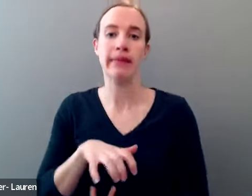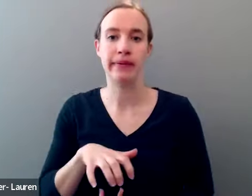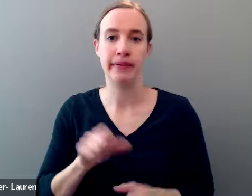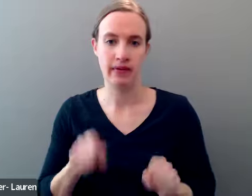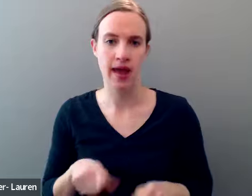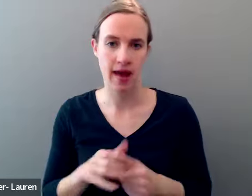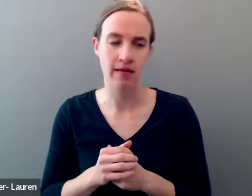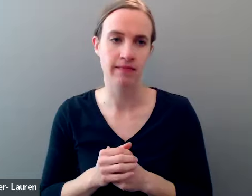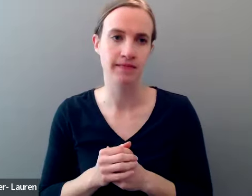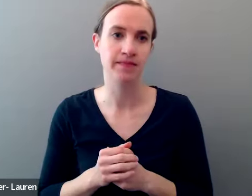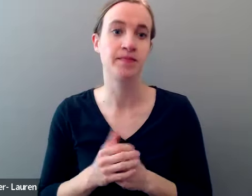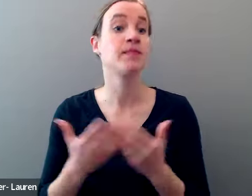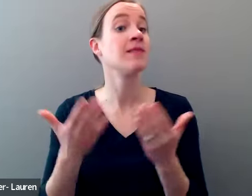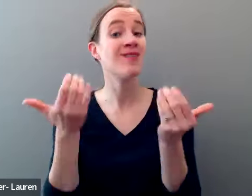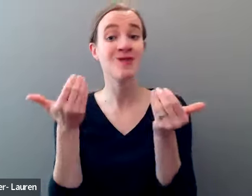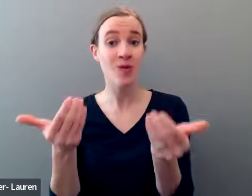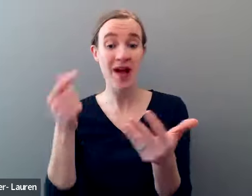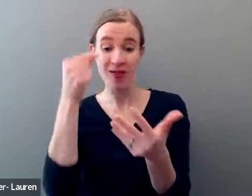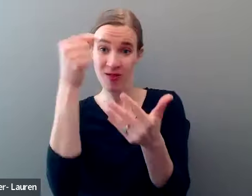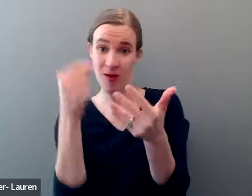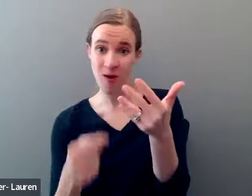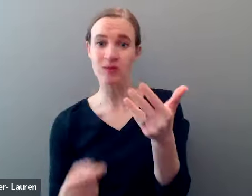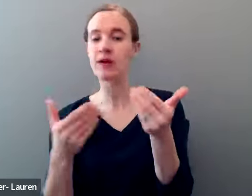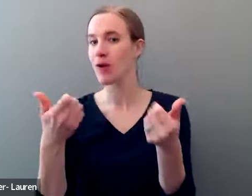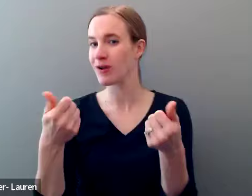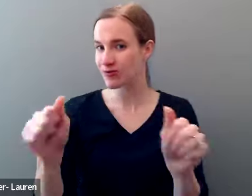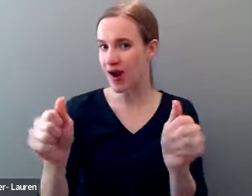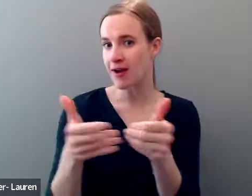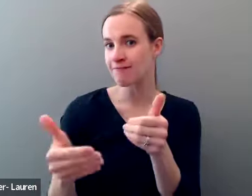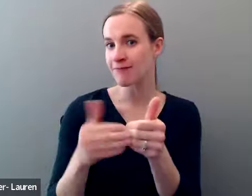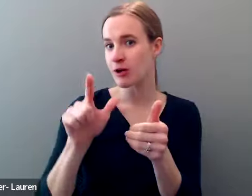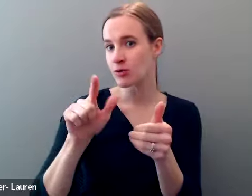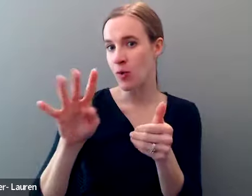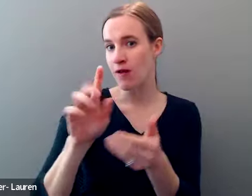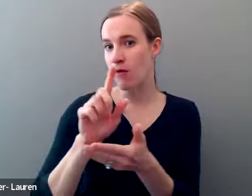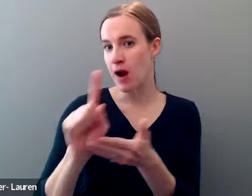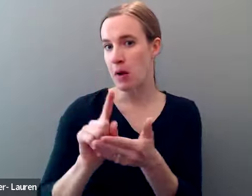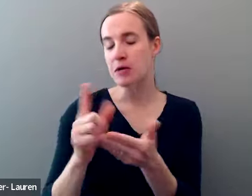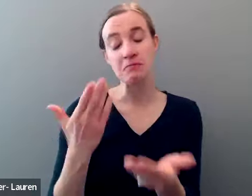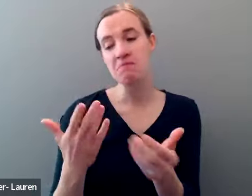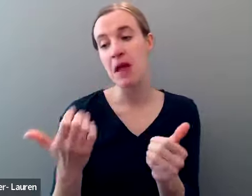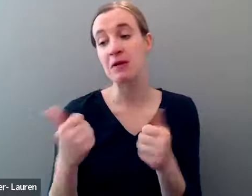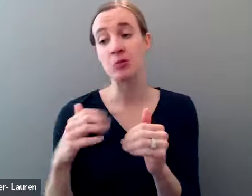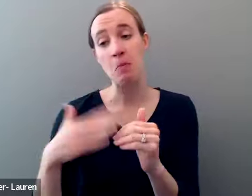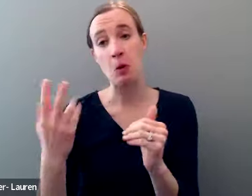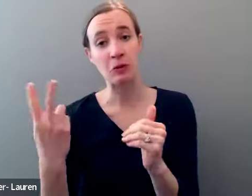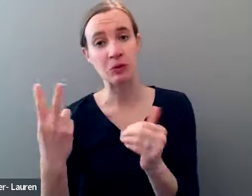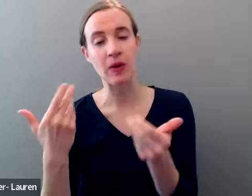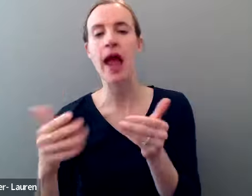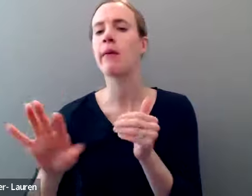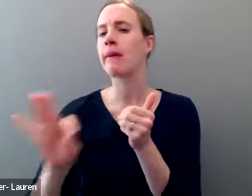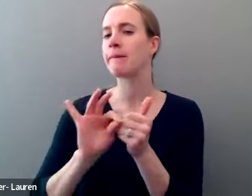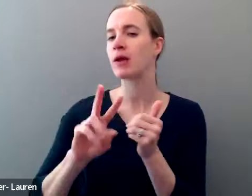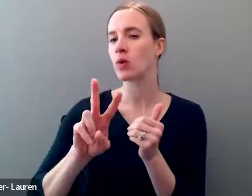And so I'd even invite you to try, again, in the next 24 hours, maybe try more than 2 and pick your favorite, your 2